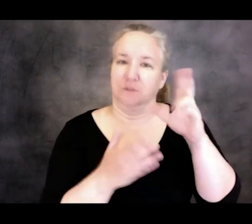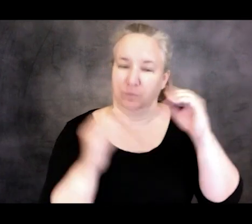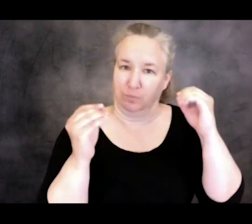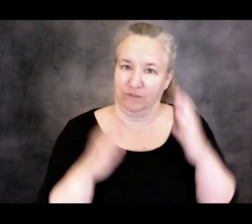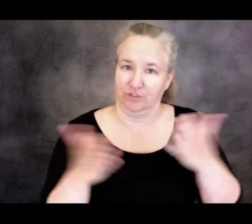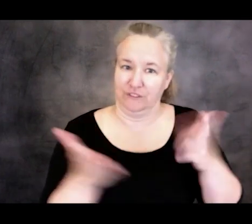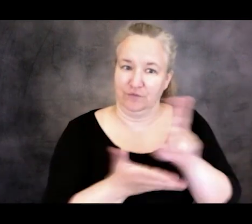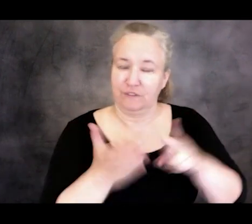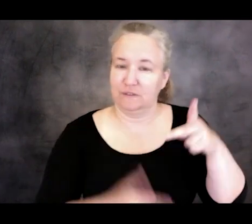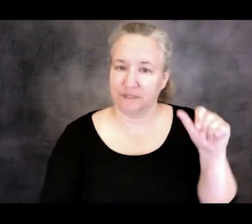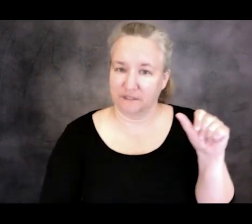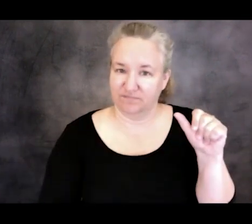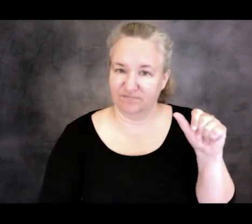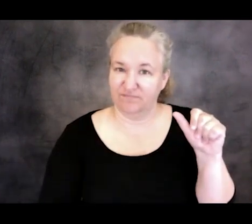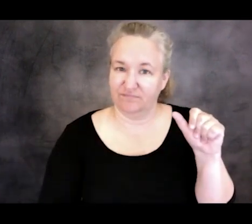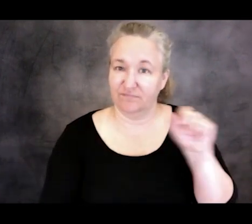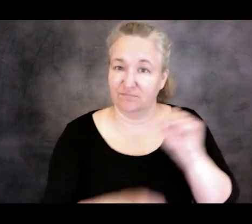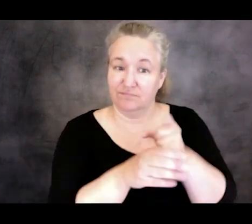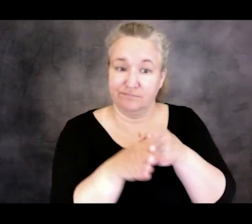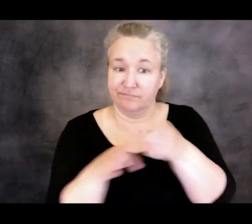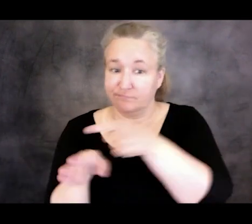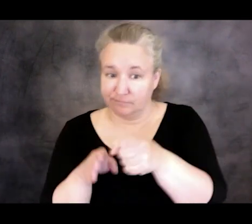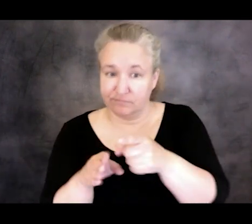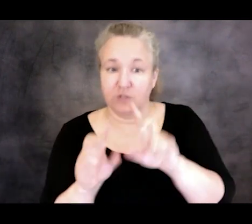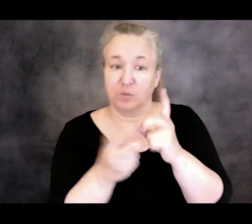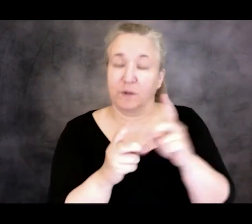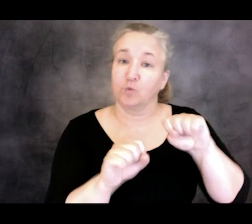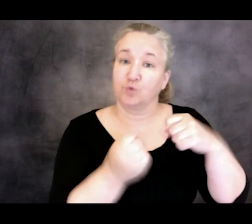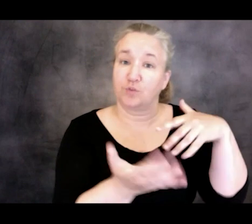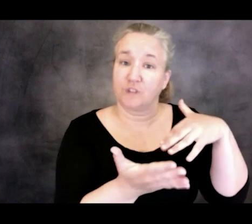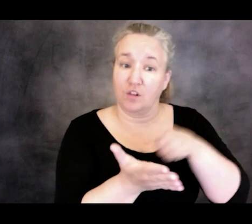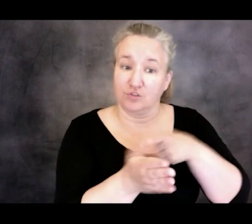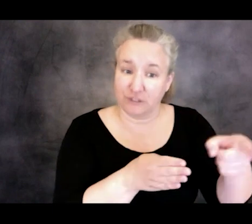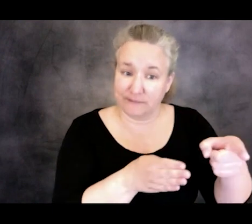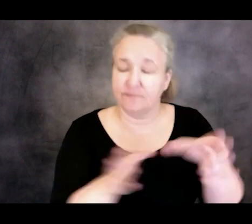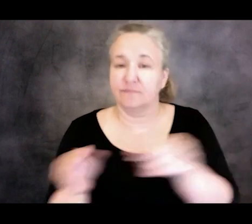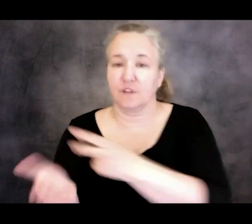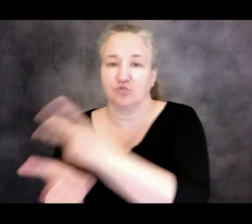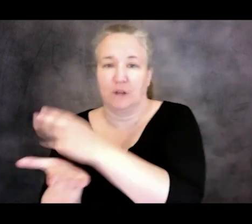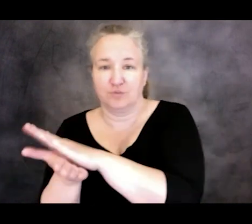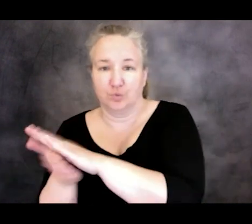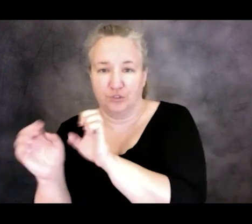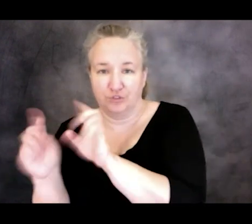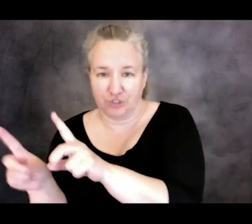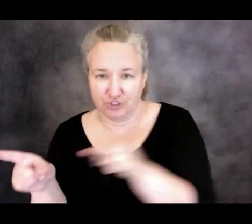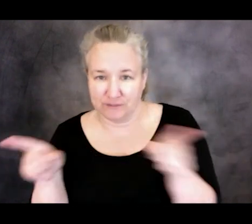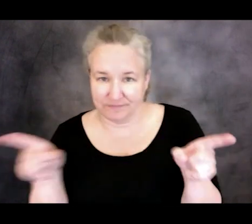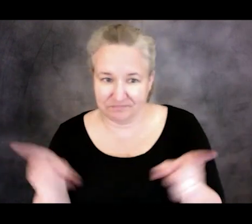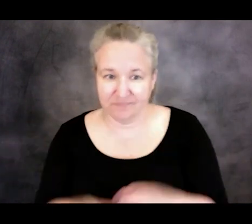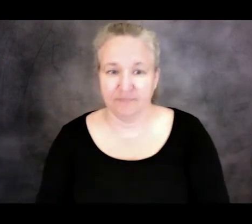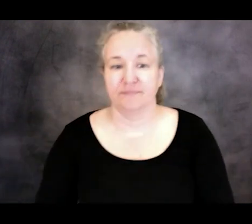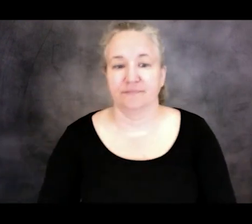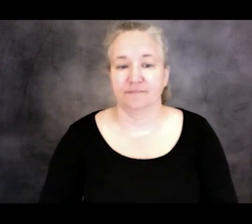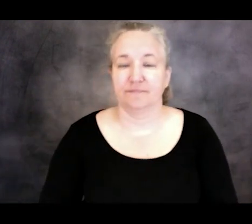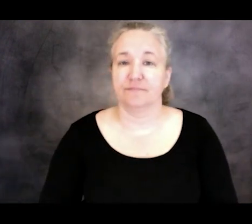Pennsylvania, with appointments in the Department of Sociology and the Graduate School of Education.